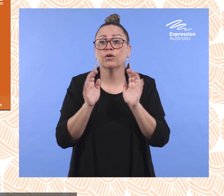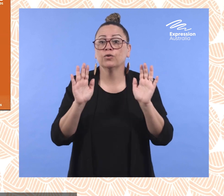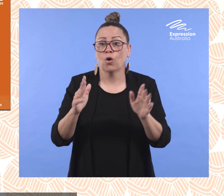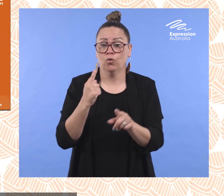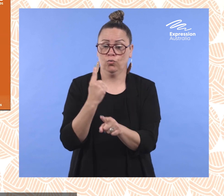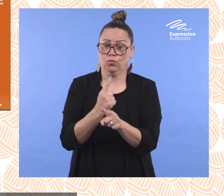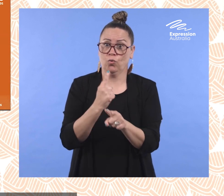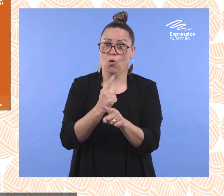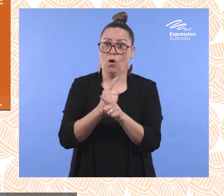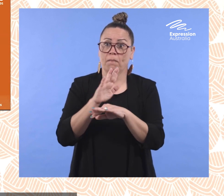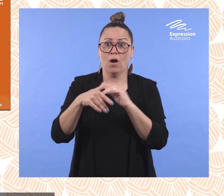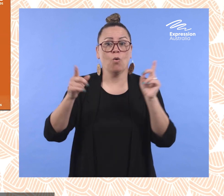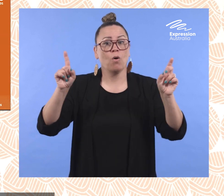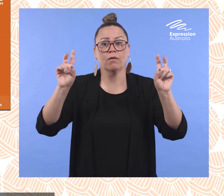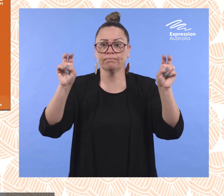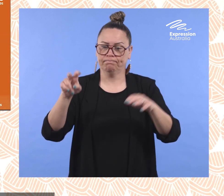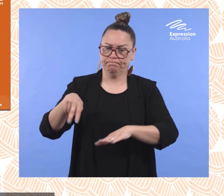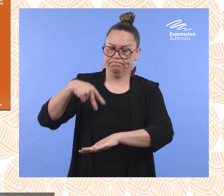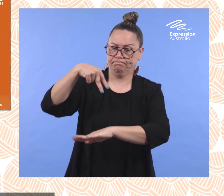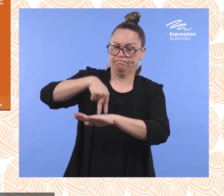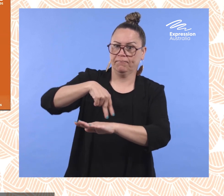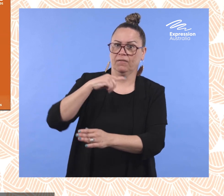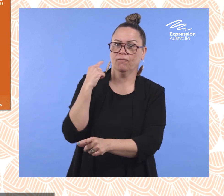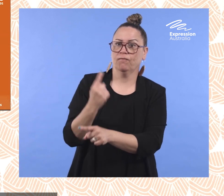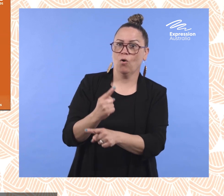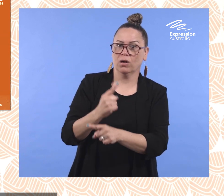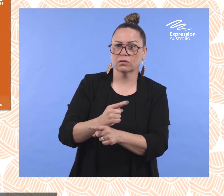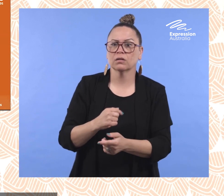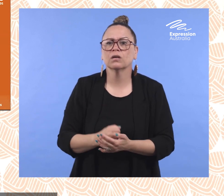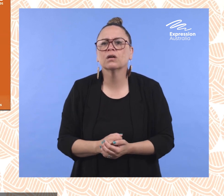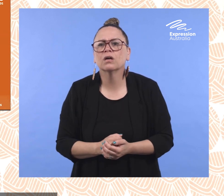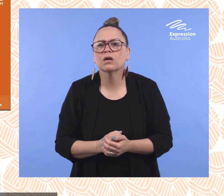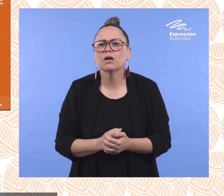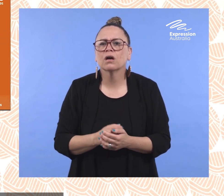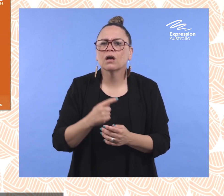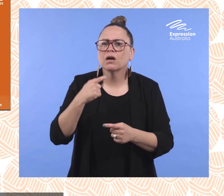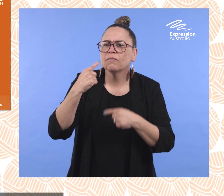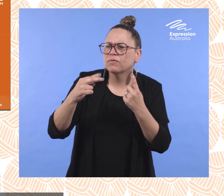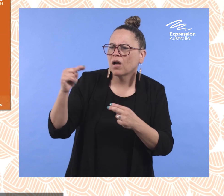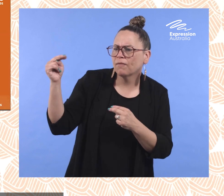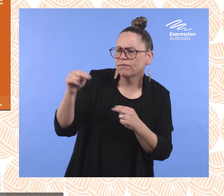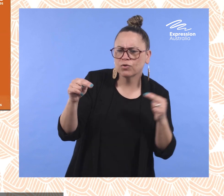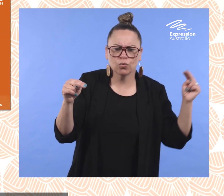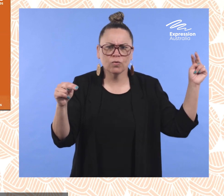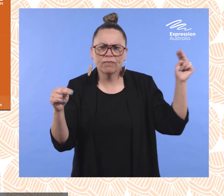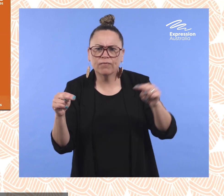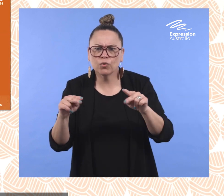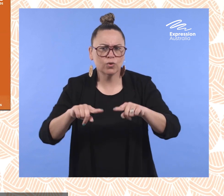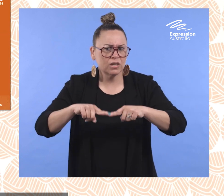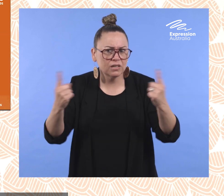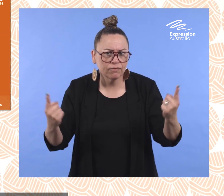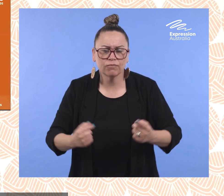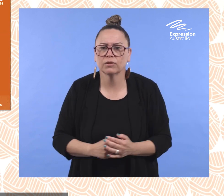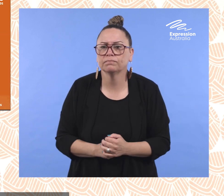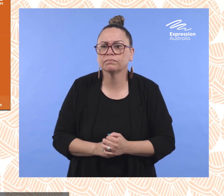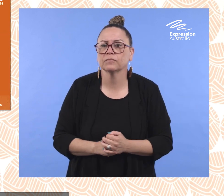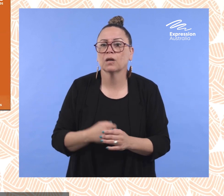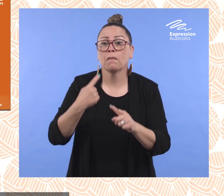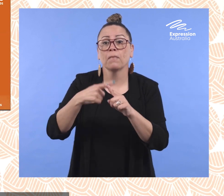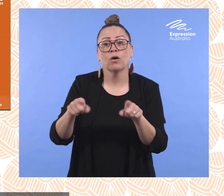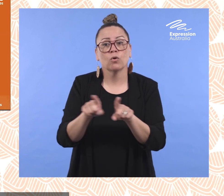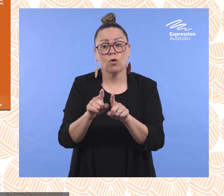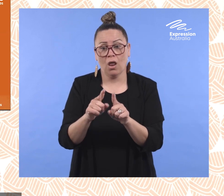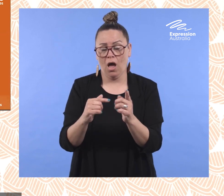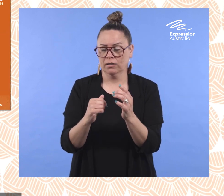talking about the voice, and we're presenting different views to that, we are also presenting it through the lens of allyship. And